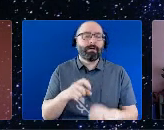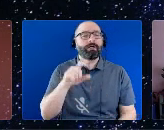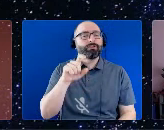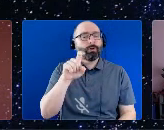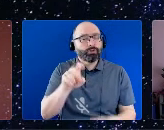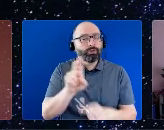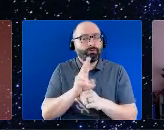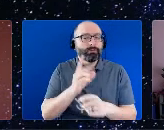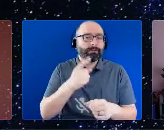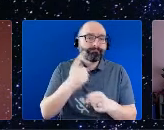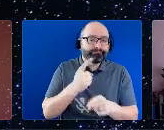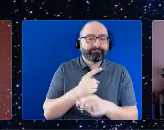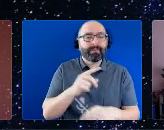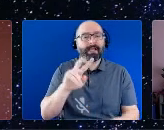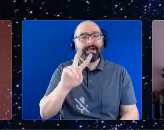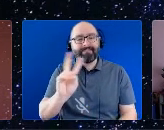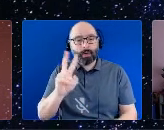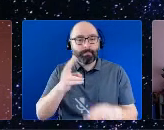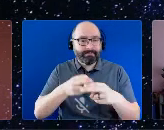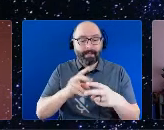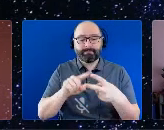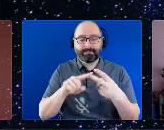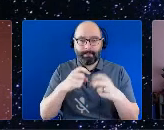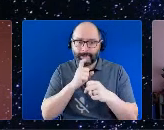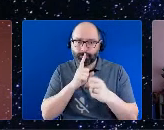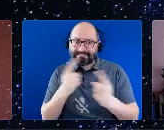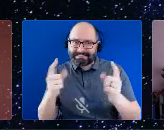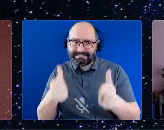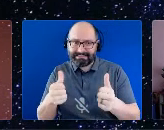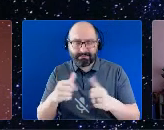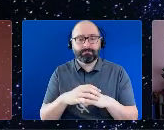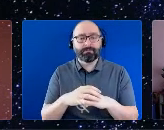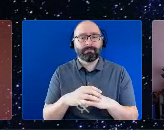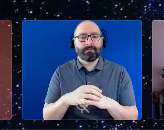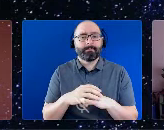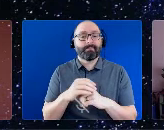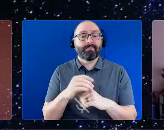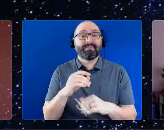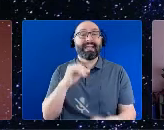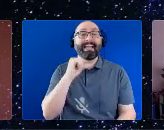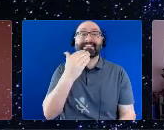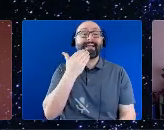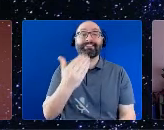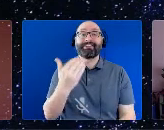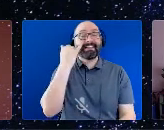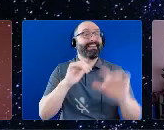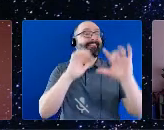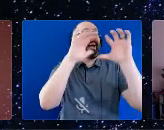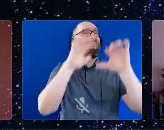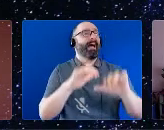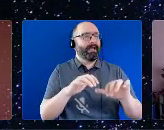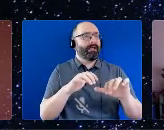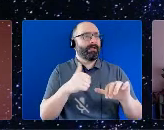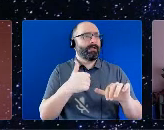you succeed and not introduce bugs or that kind of thing. It's not a great look when candidates confuse themselves, because then